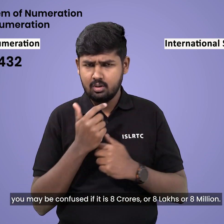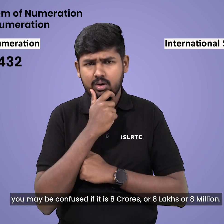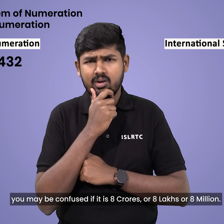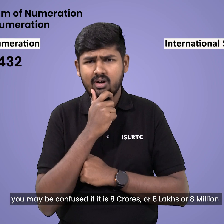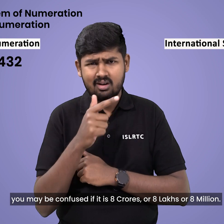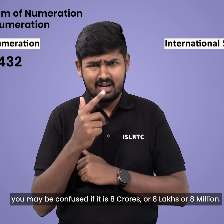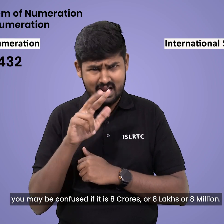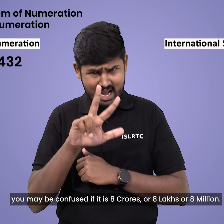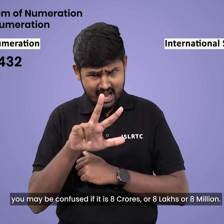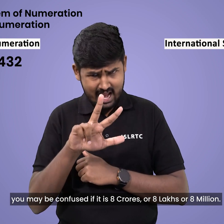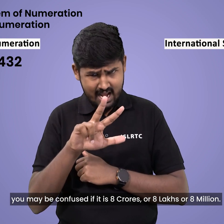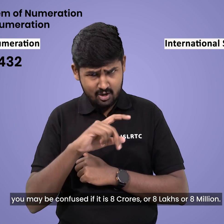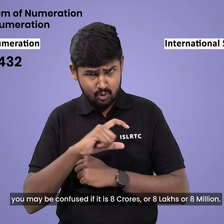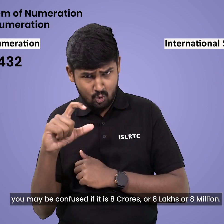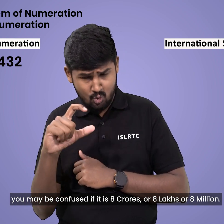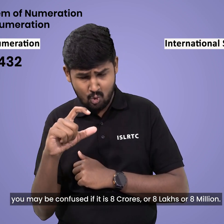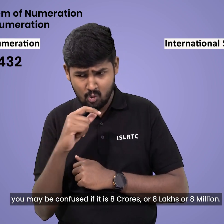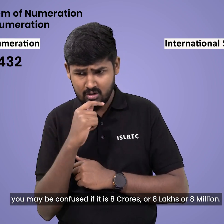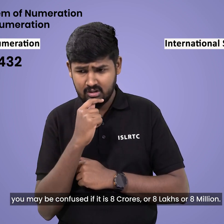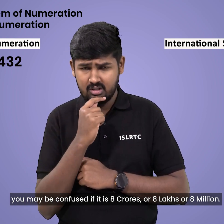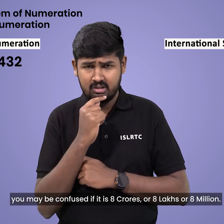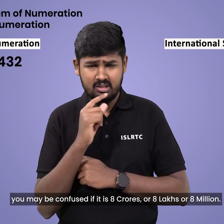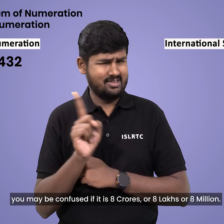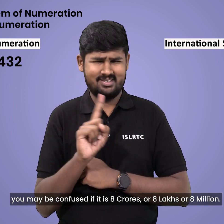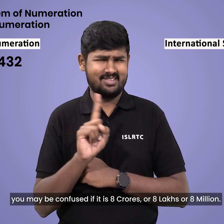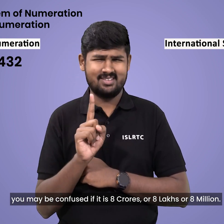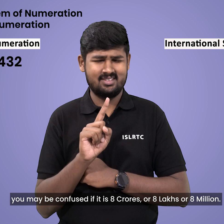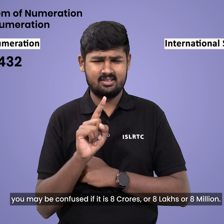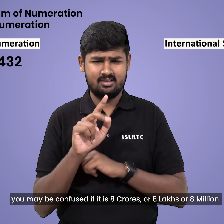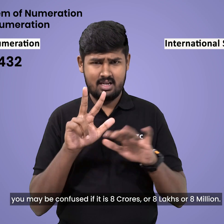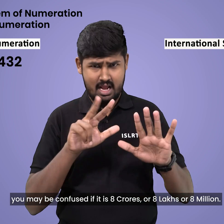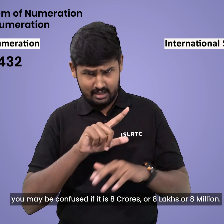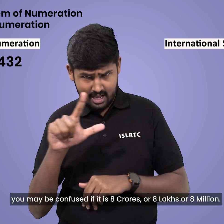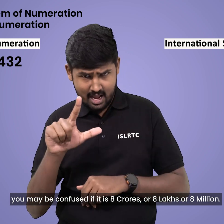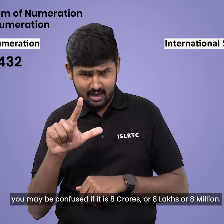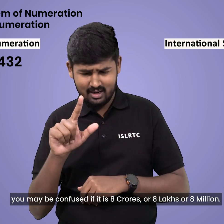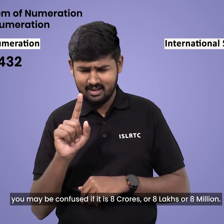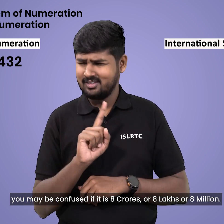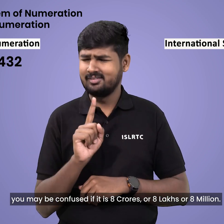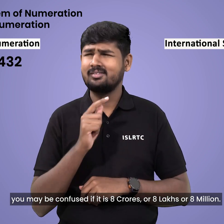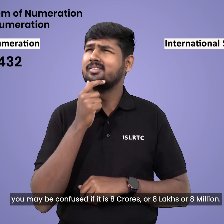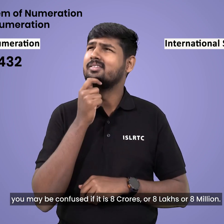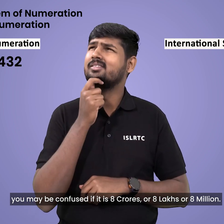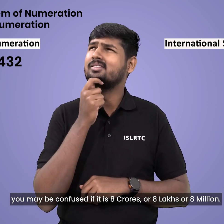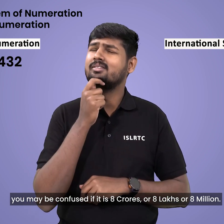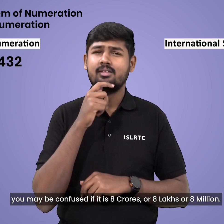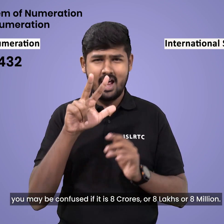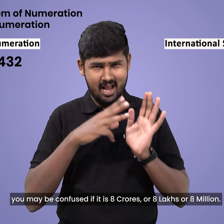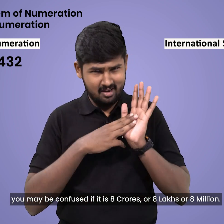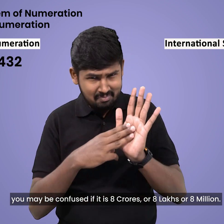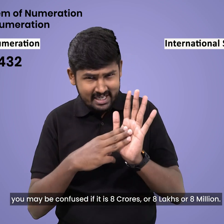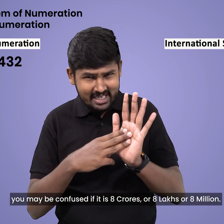you may be confused if it is 8 crores, or 8 lakhs or 8 million.